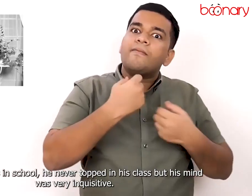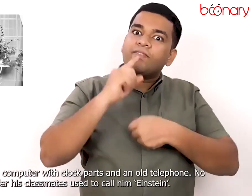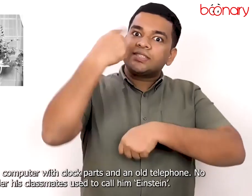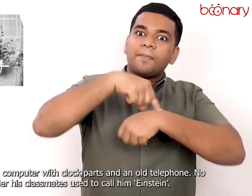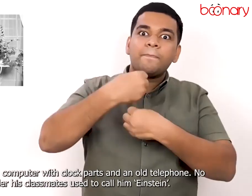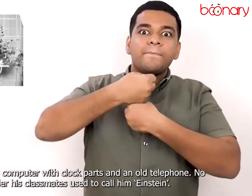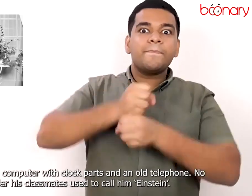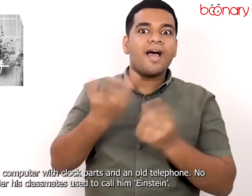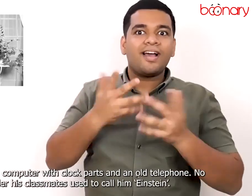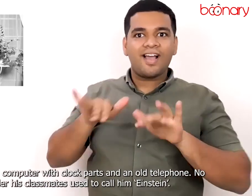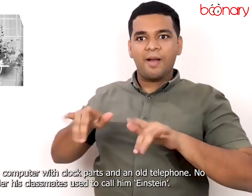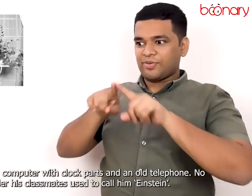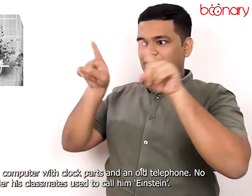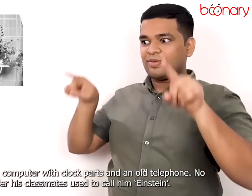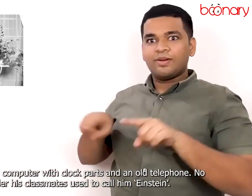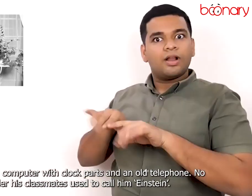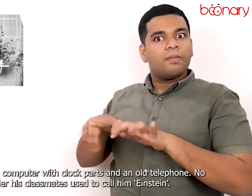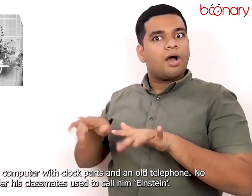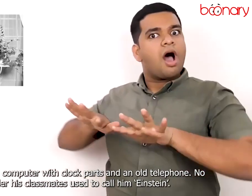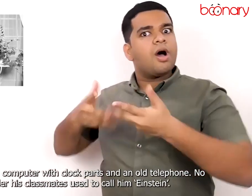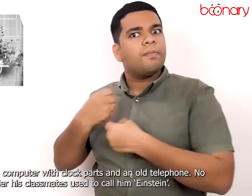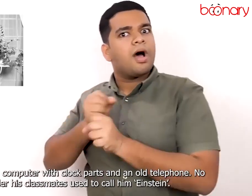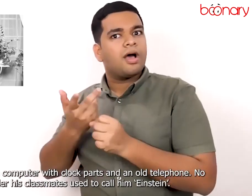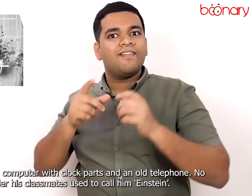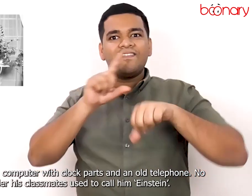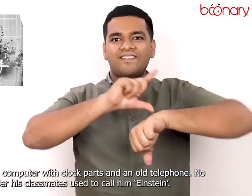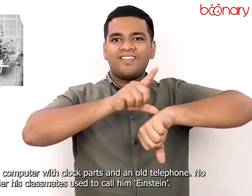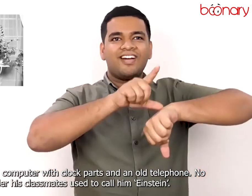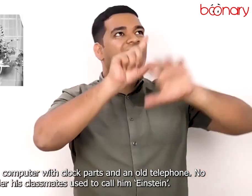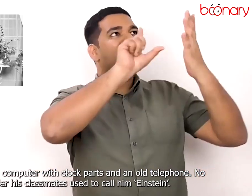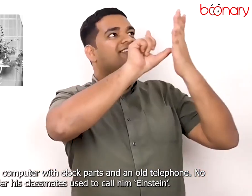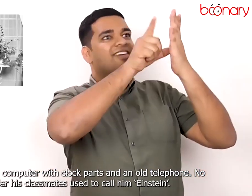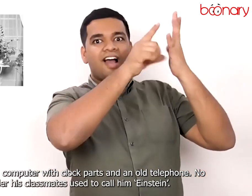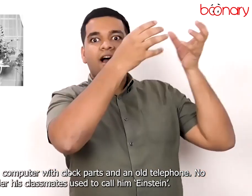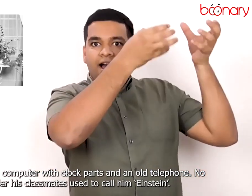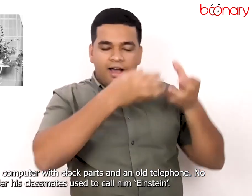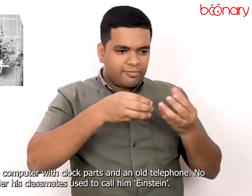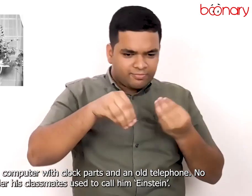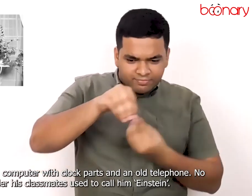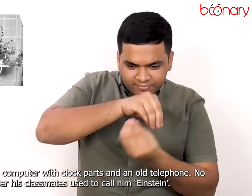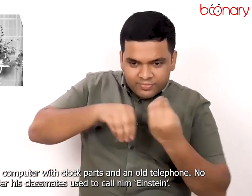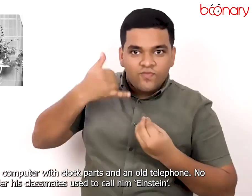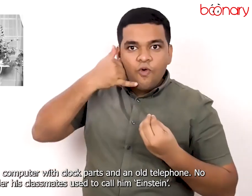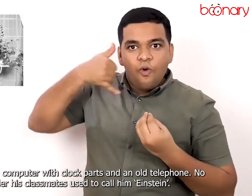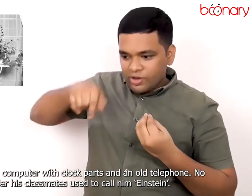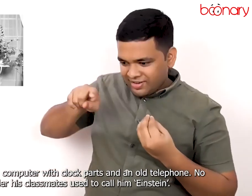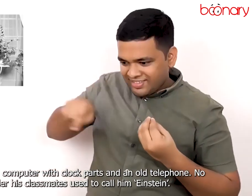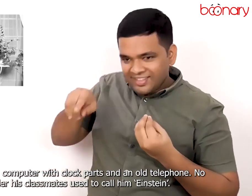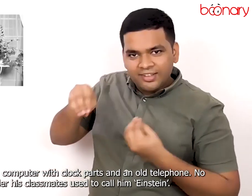He had built a computer with clock paths and an old